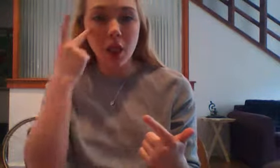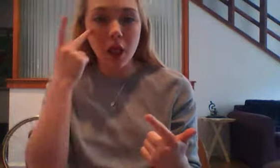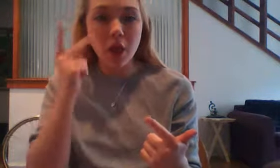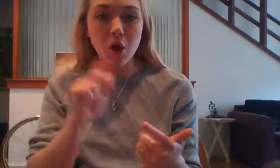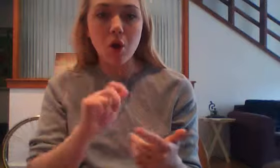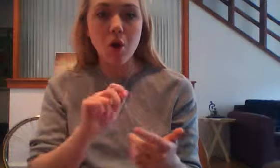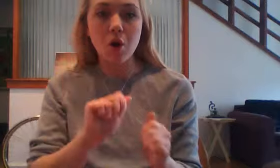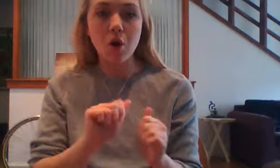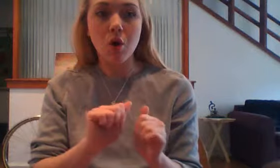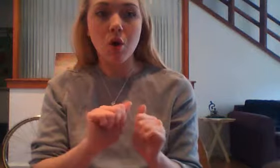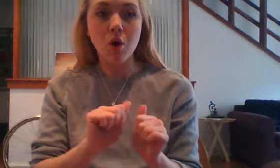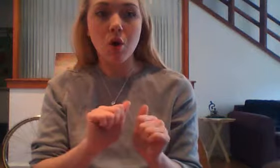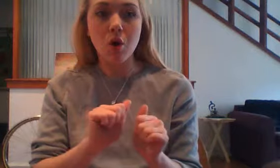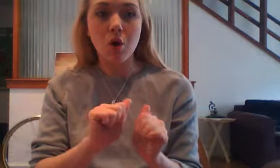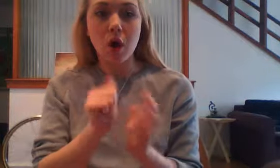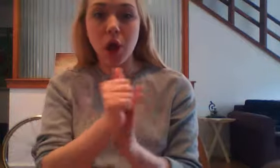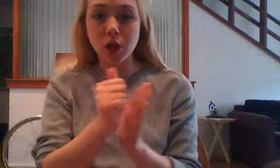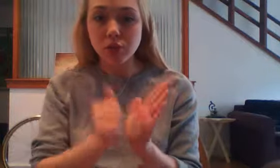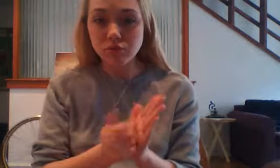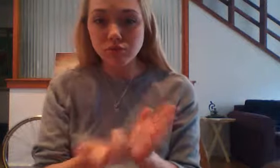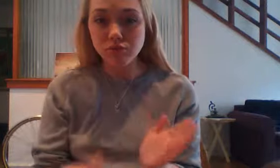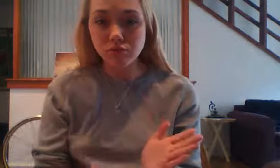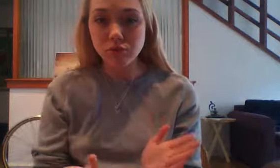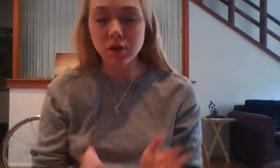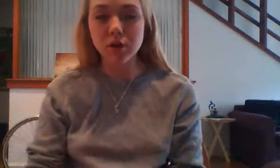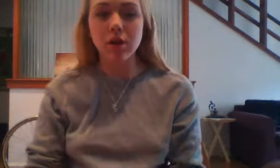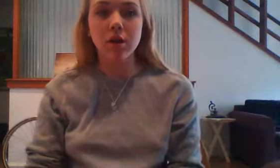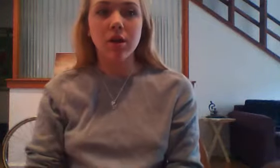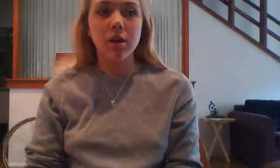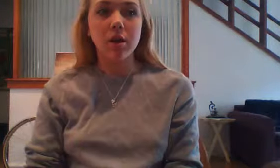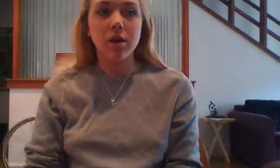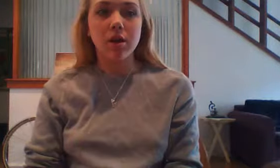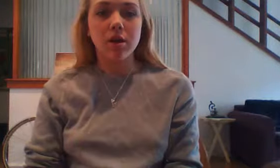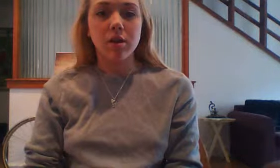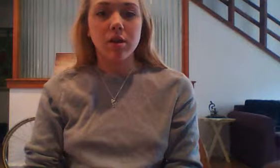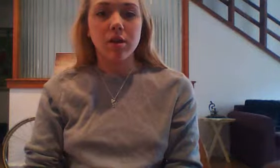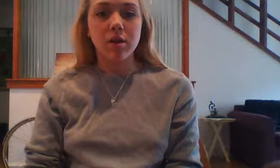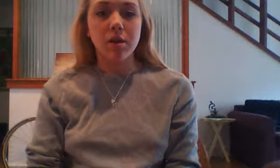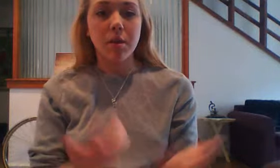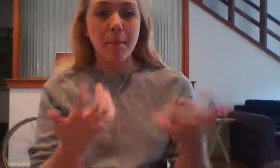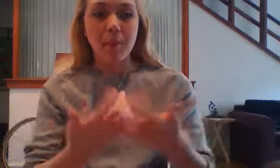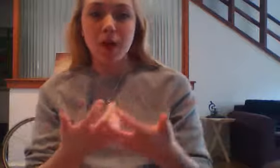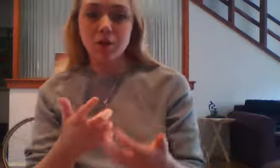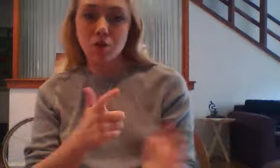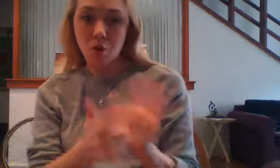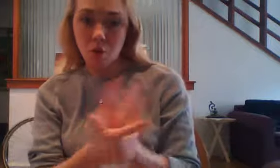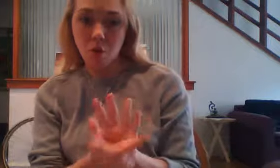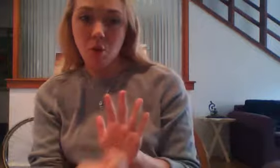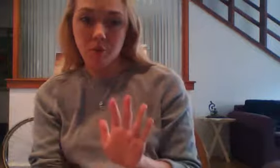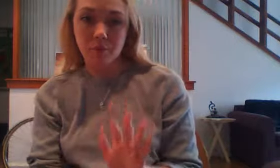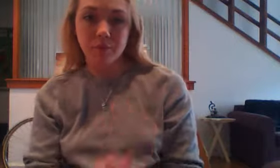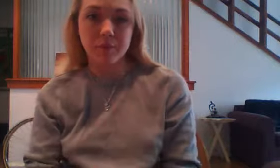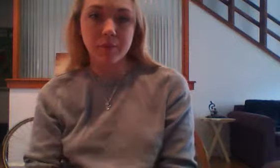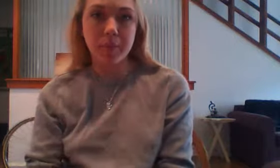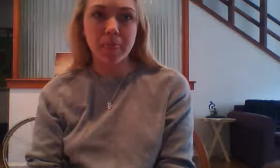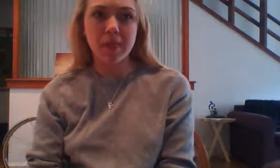be in compliance with that so that we don't have a complaint filed against us. And that really is an old way of thinking about